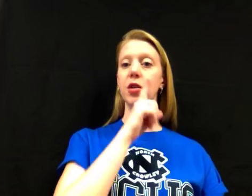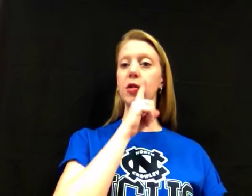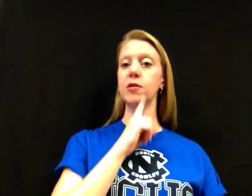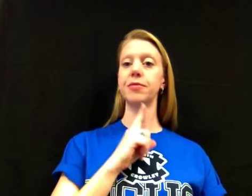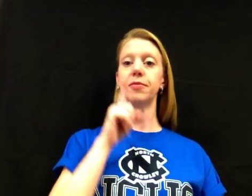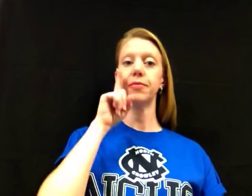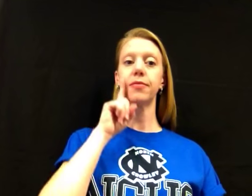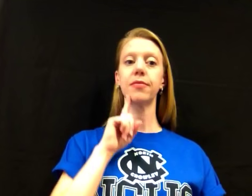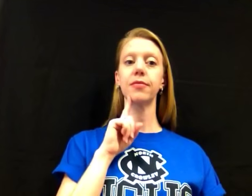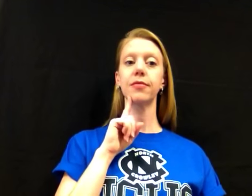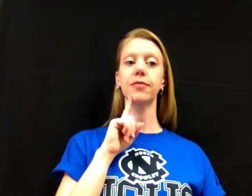Single.